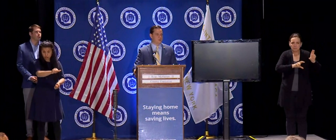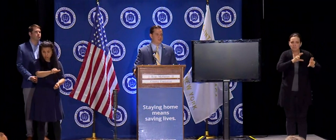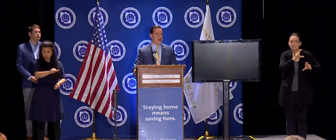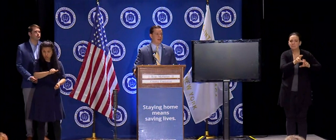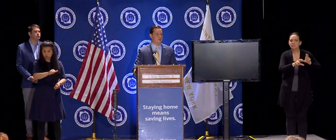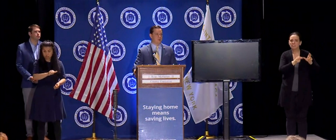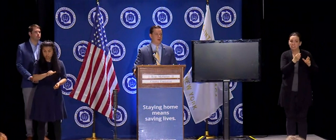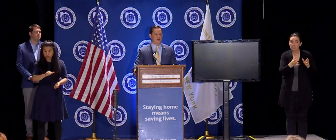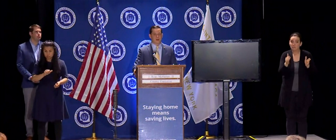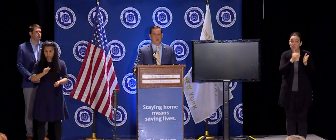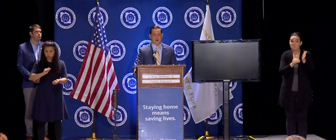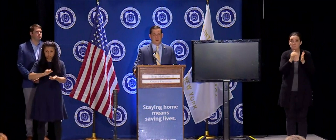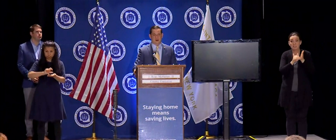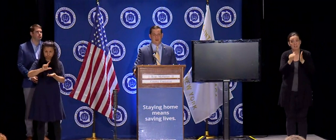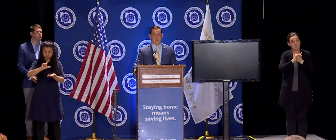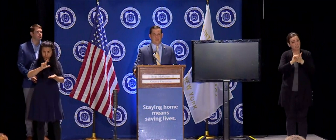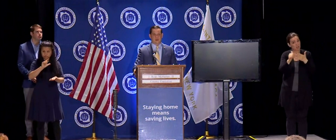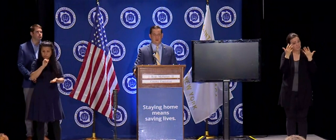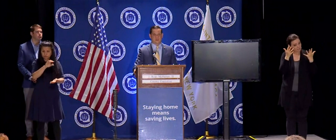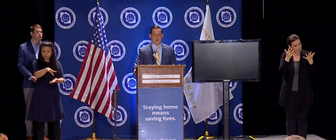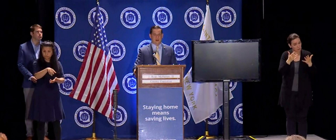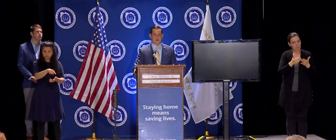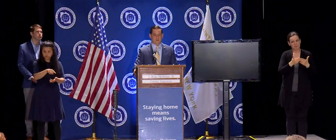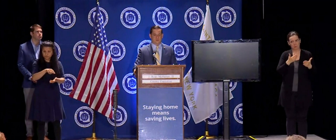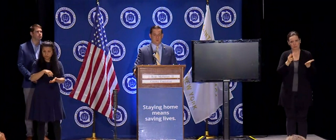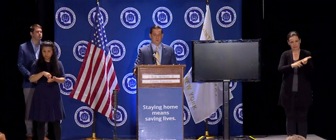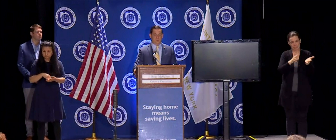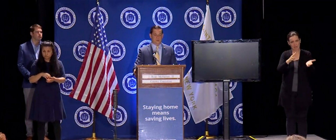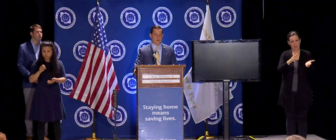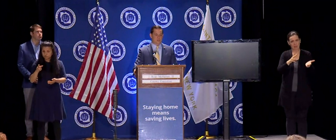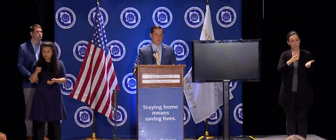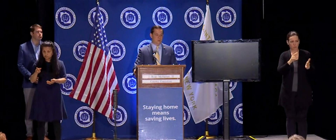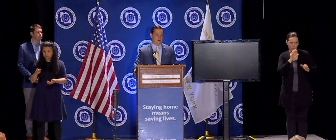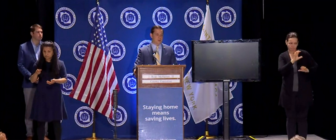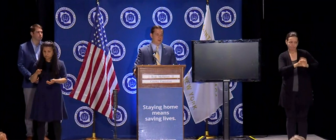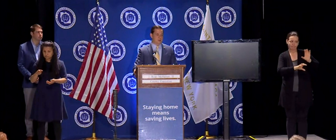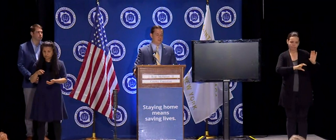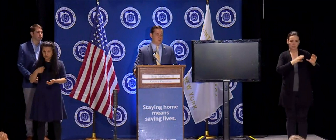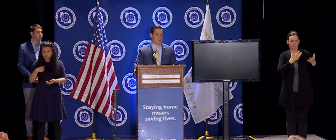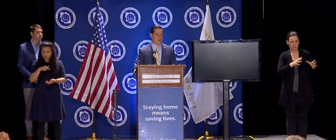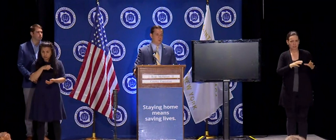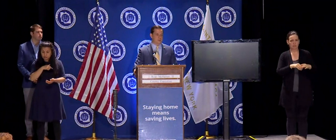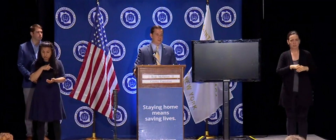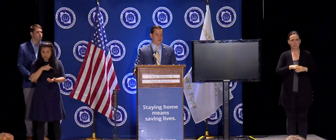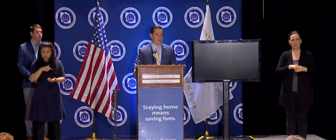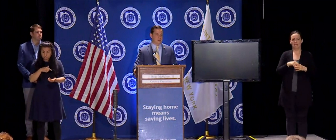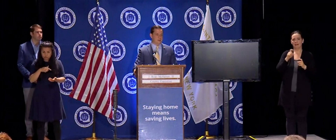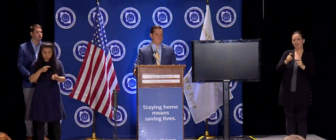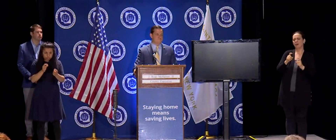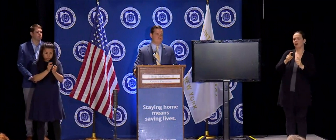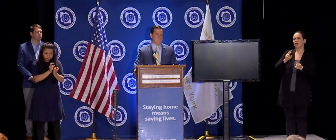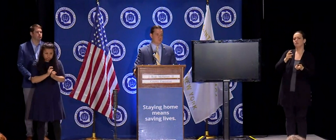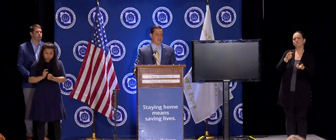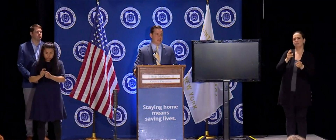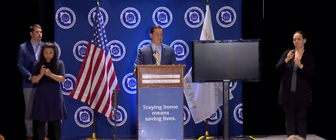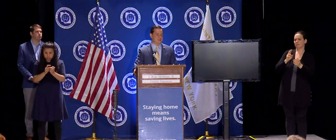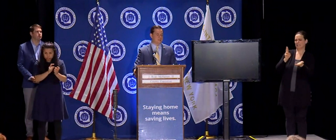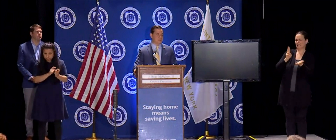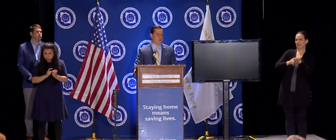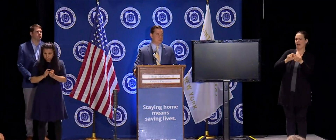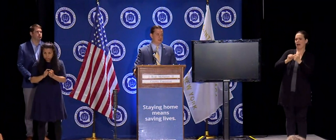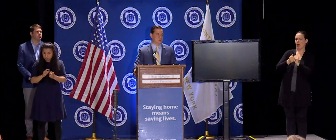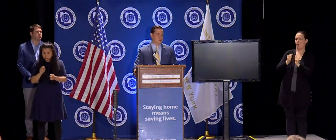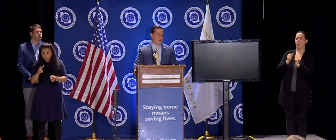the deal was signed, but there was a lot of verbal communication. But until there was a